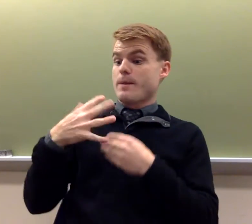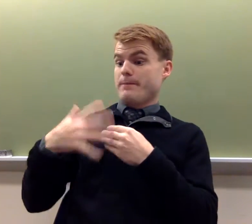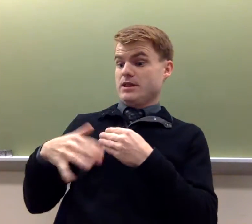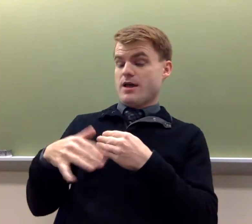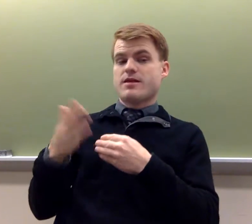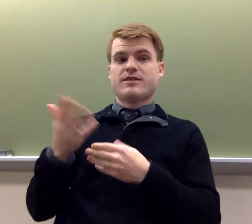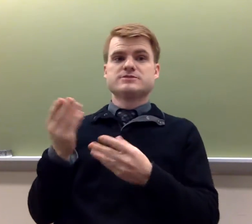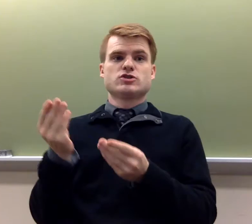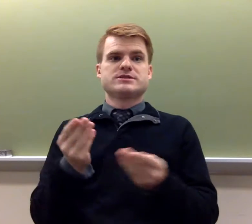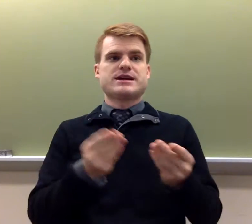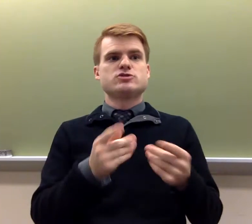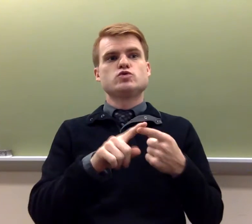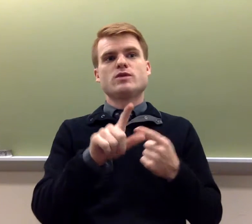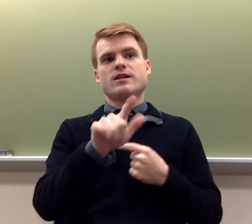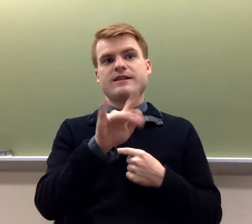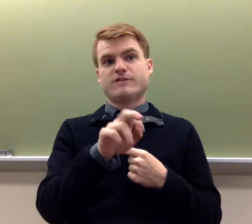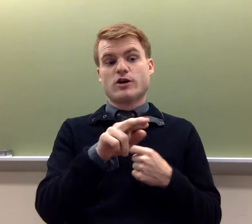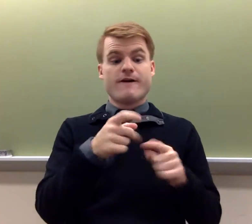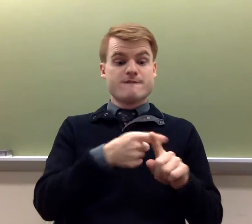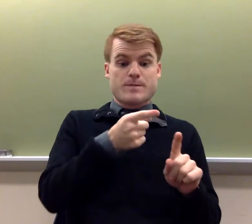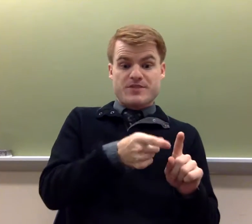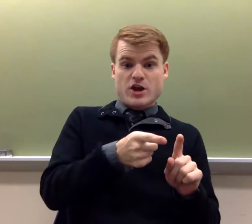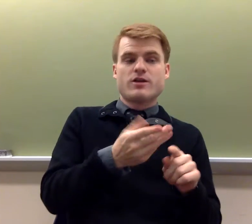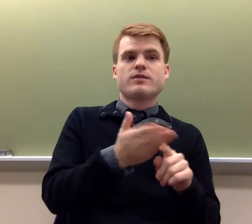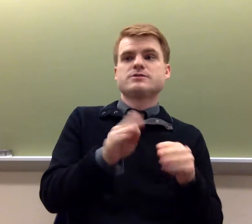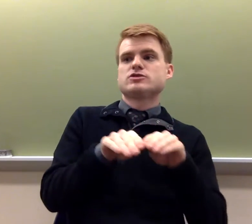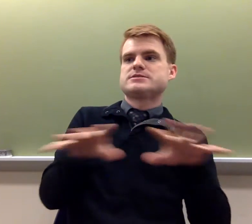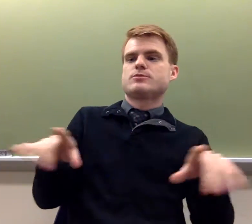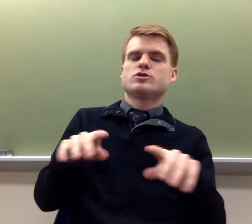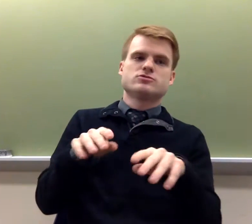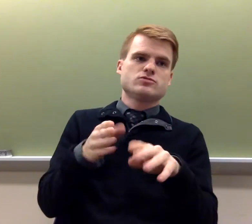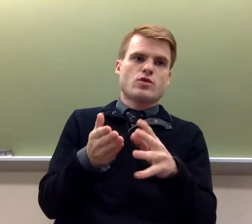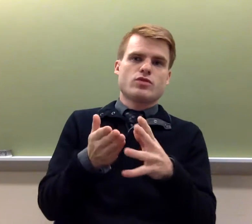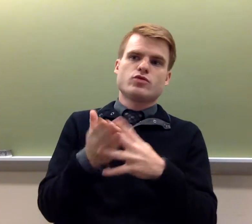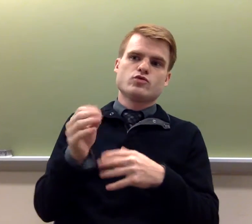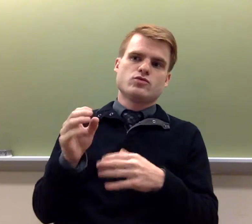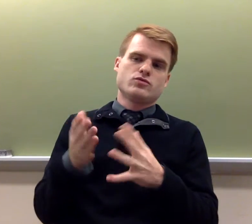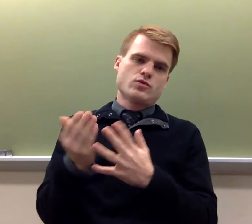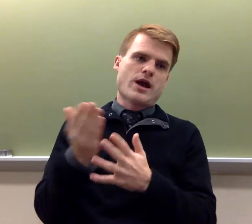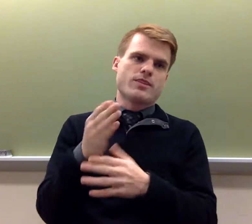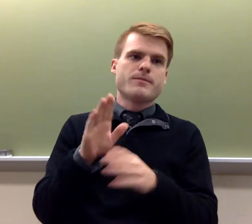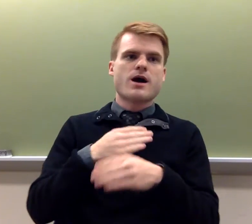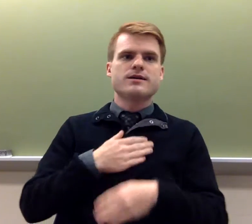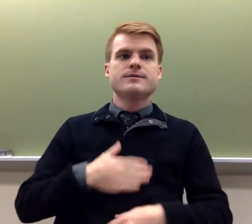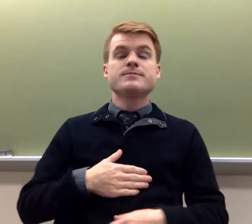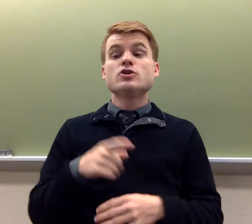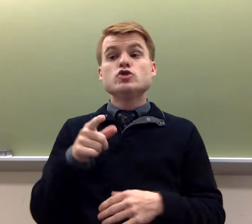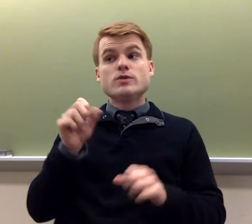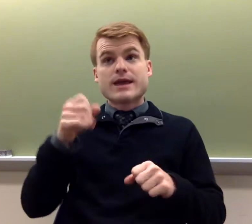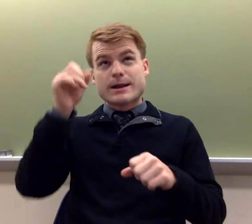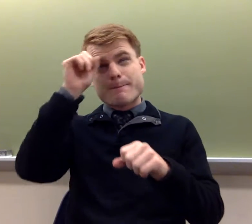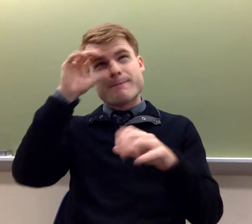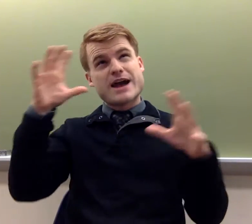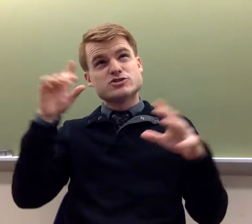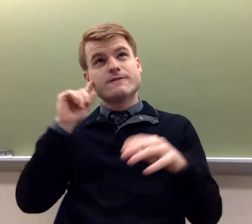liver. And from there, things are dispersed throughout the body. So that you can imagine, just for a moment,